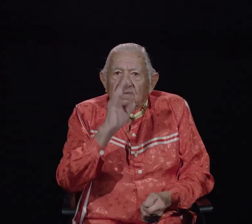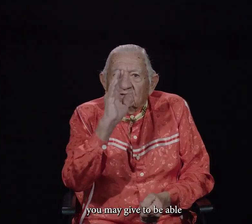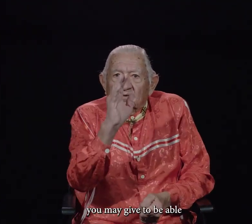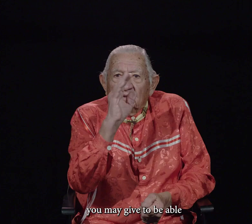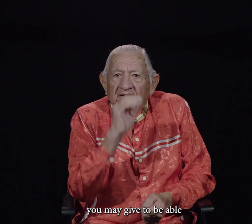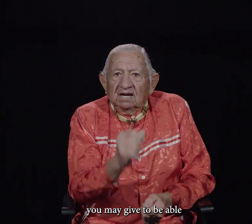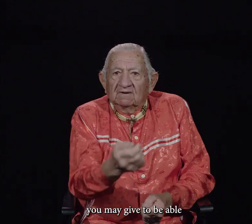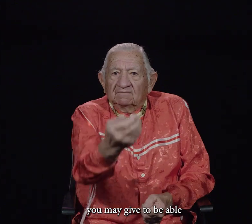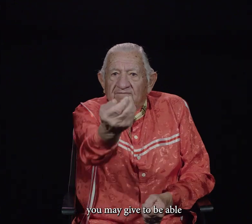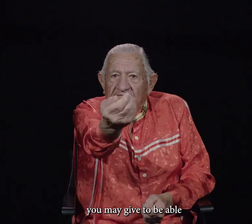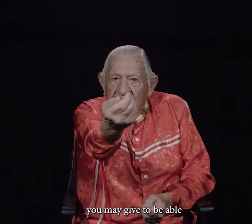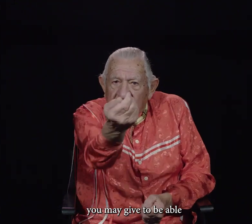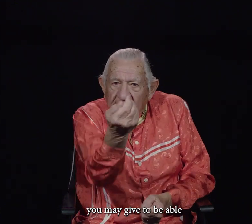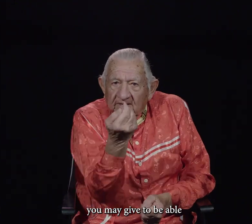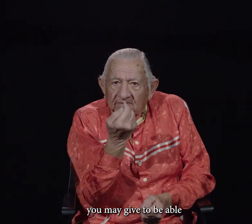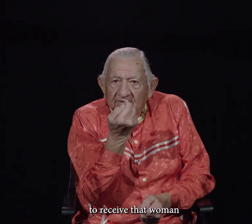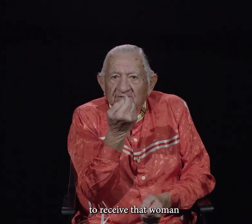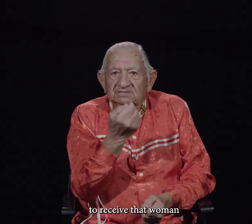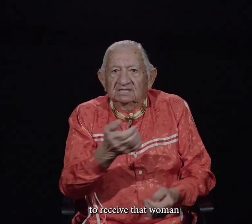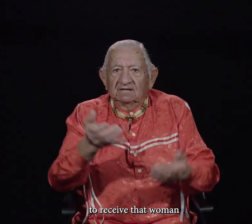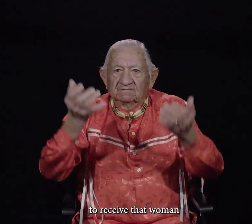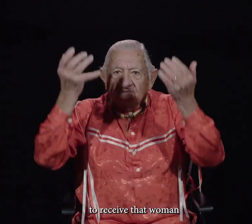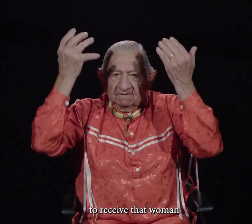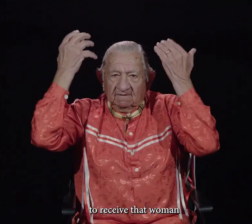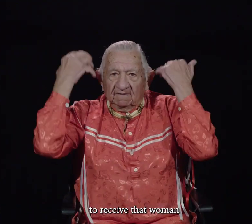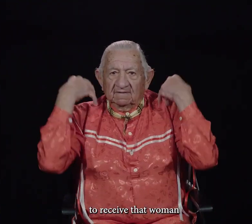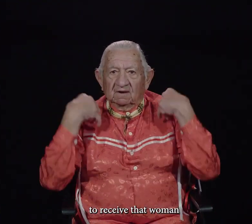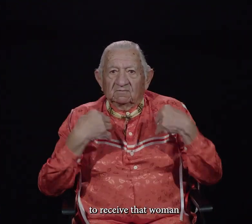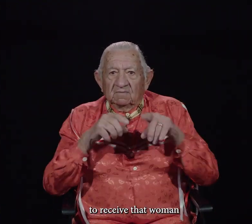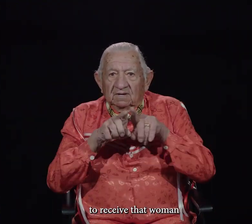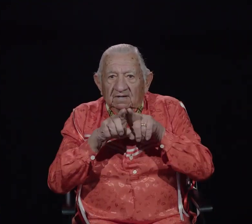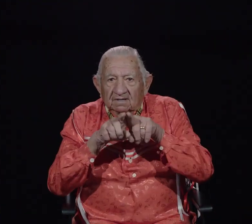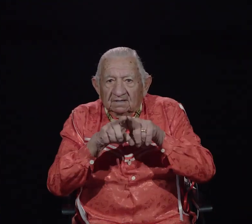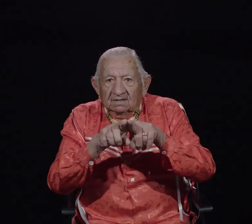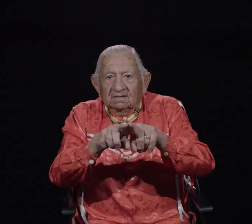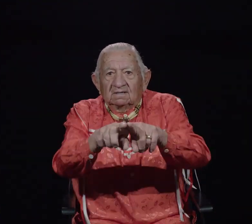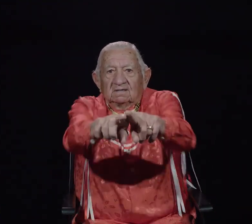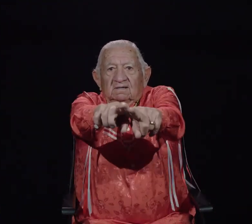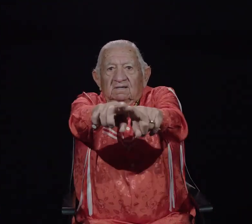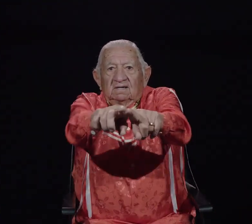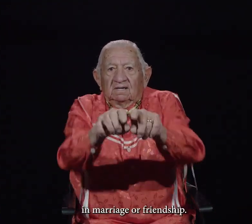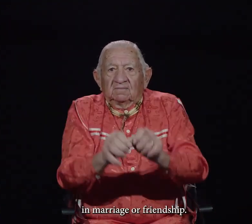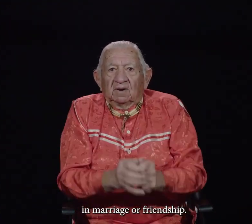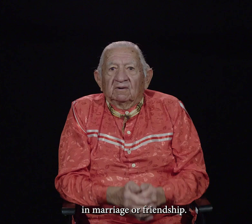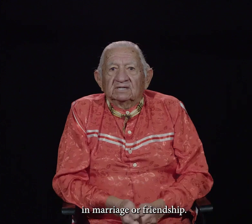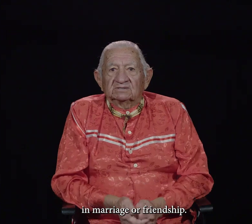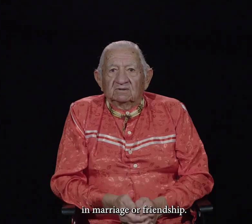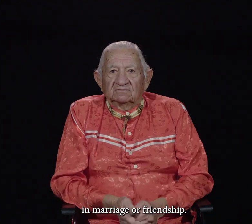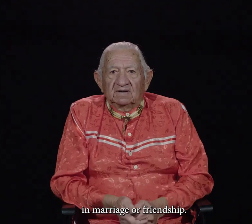You may give to be able to receive that woman in marriage or